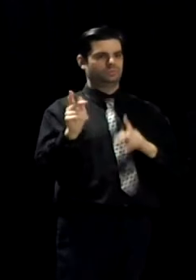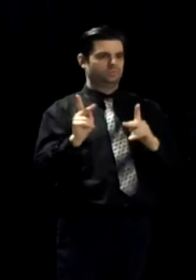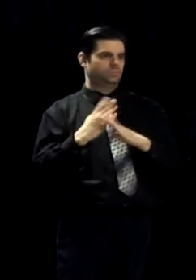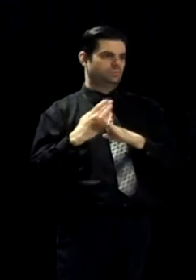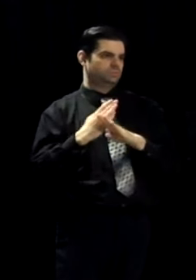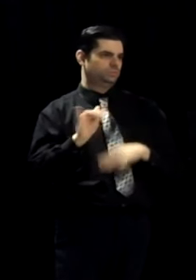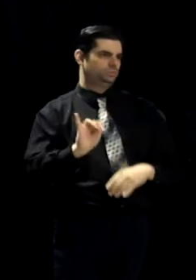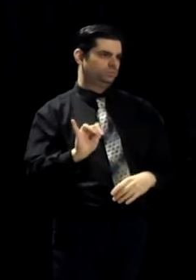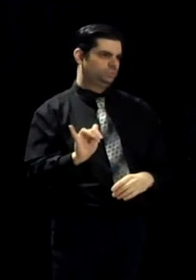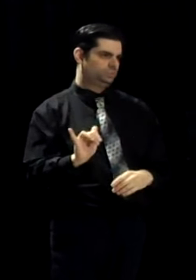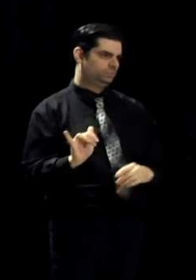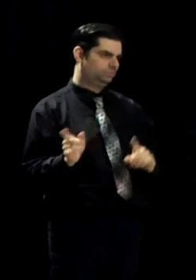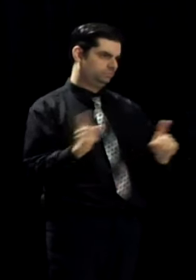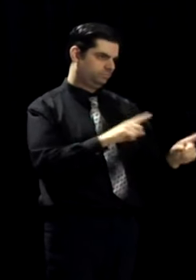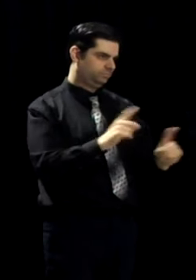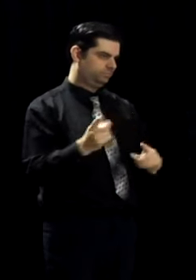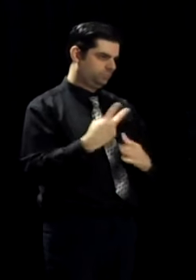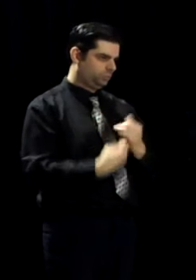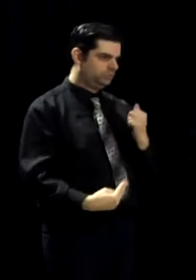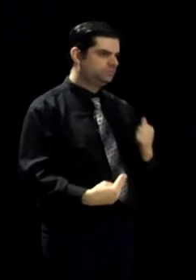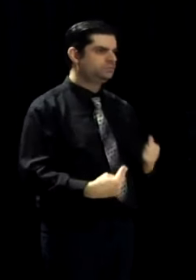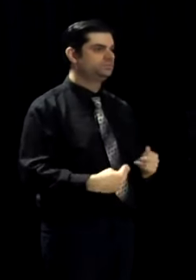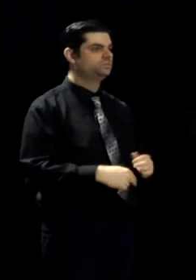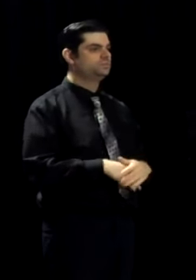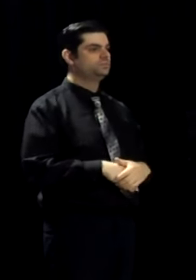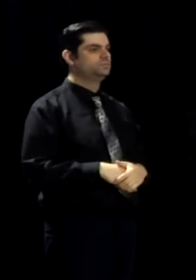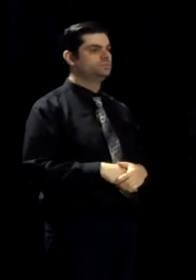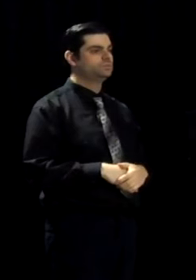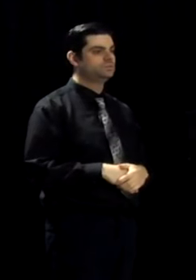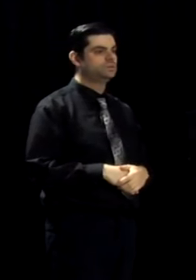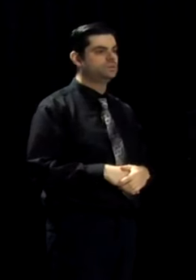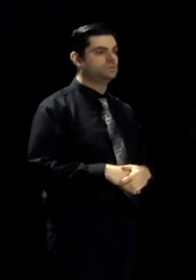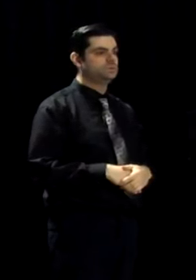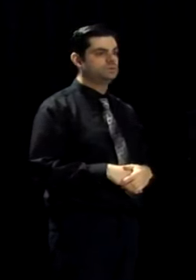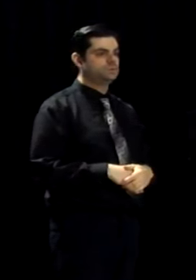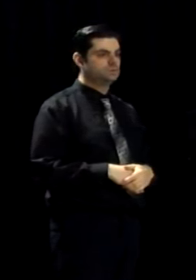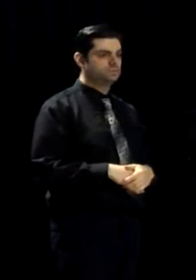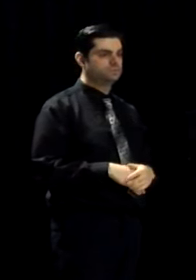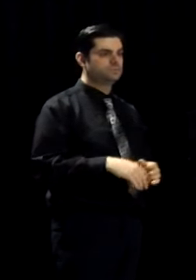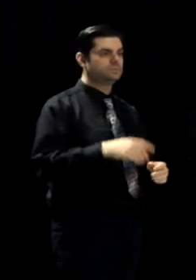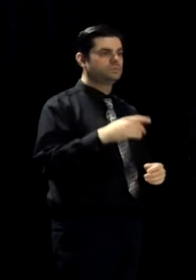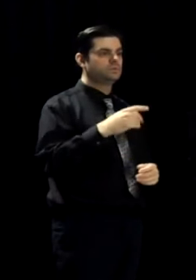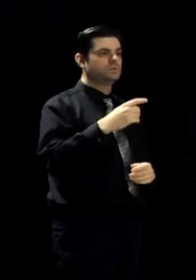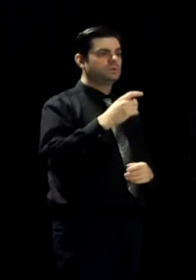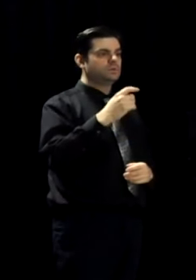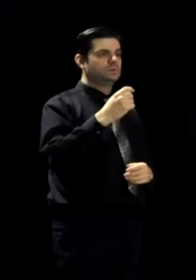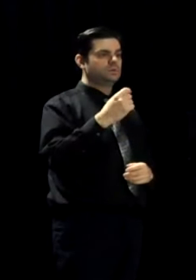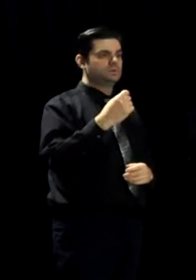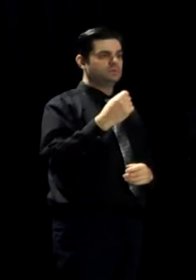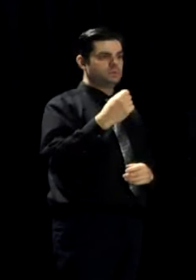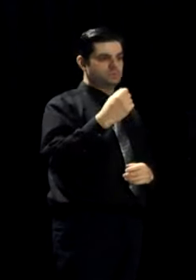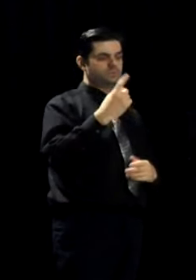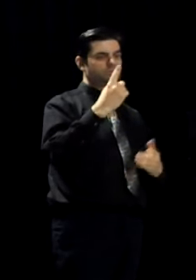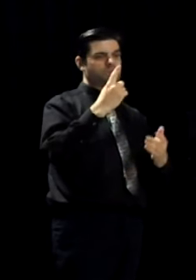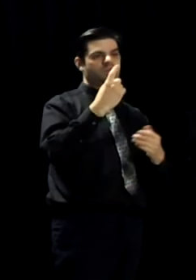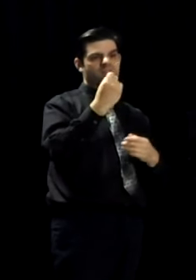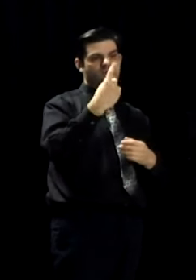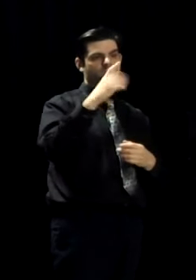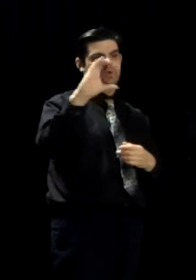number of folks we have in isolation and quarantine, about 1,100, up a little bit. We've had a couple days